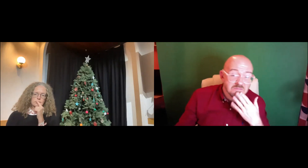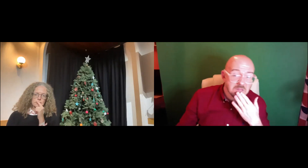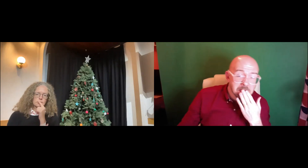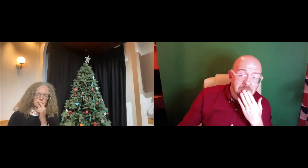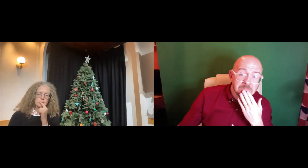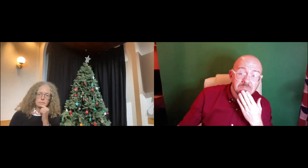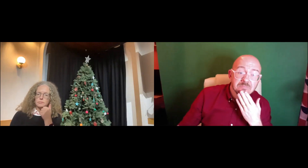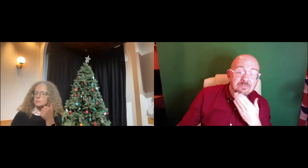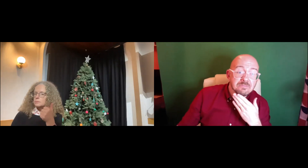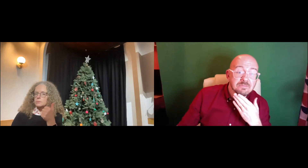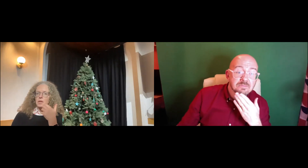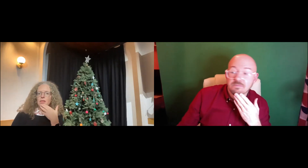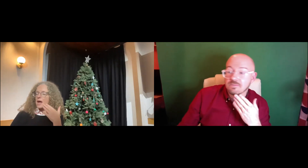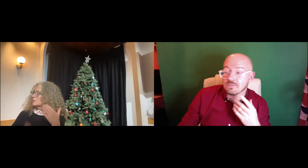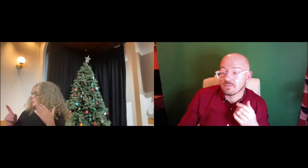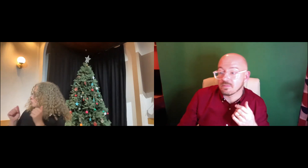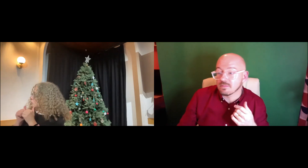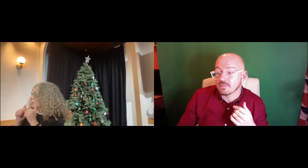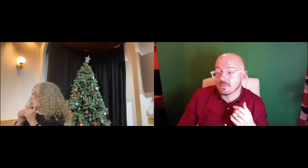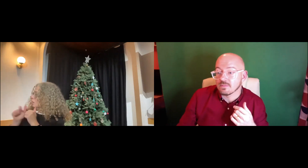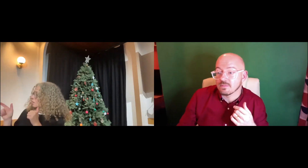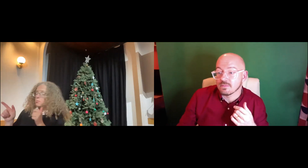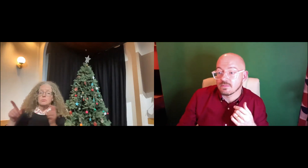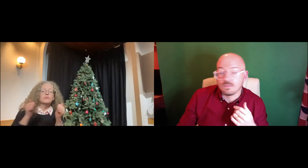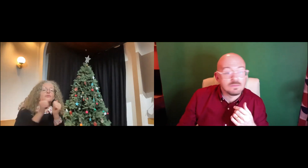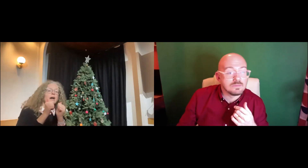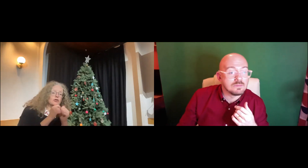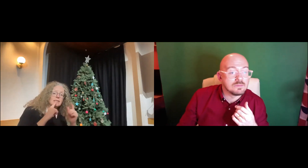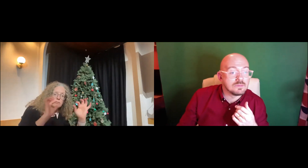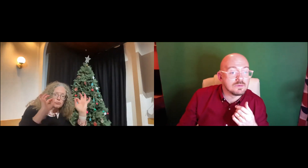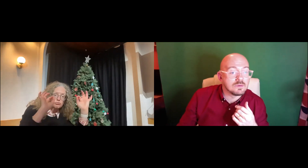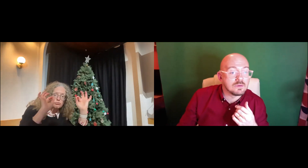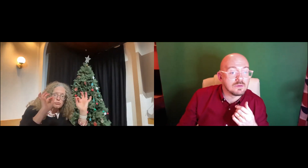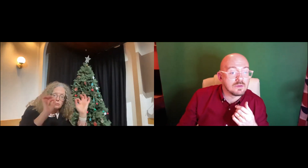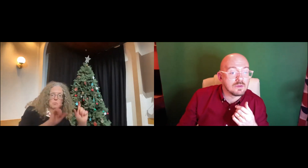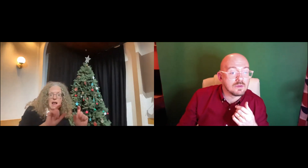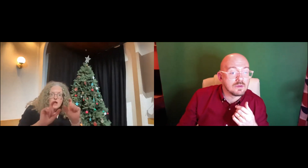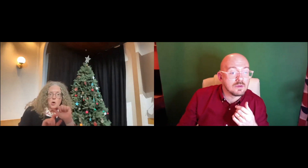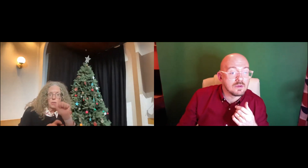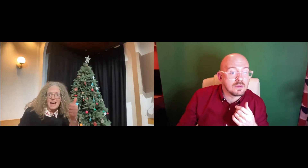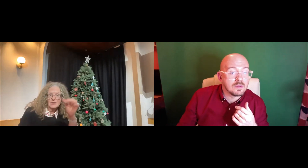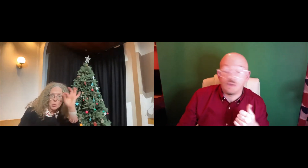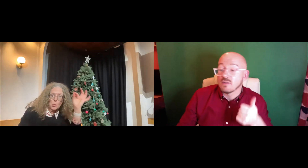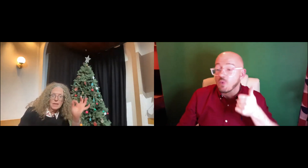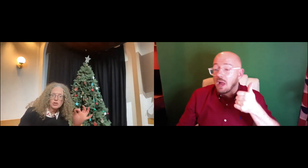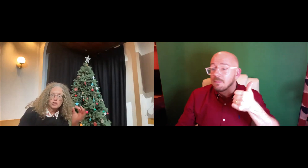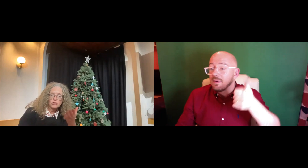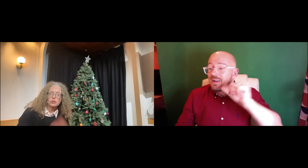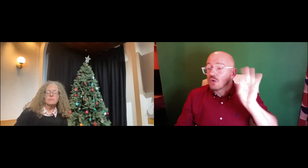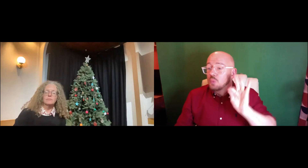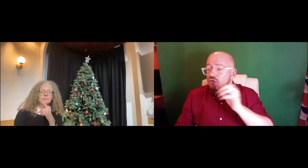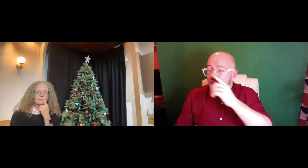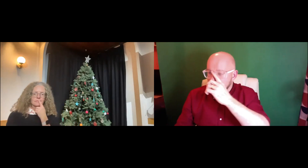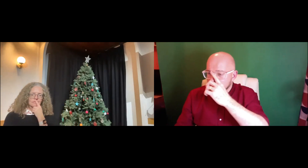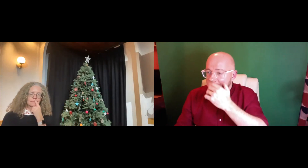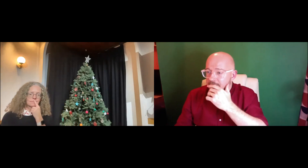implementing and reinforcing the need for BSL in the curriculum. Rachel just said, good